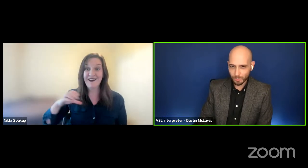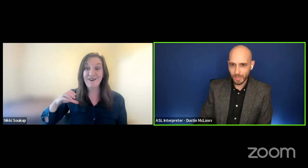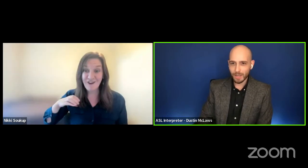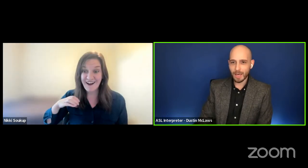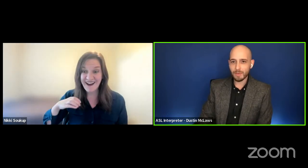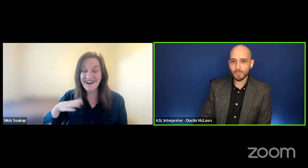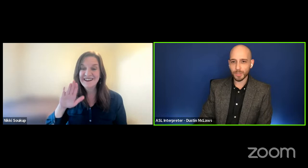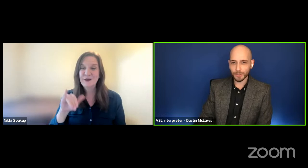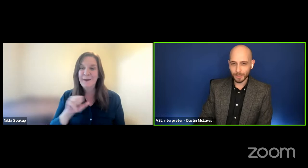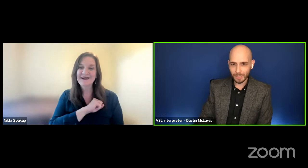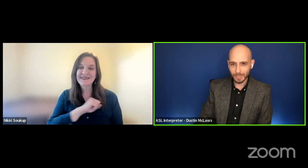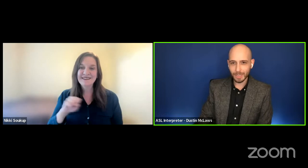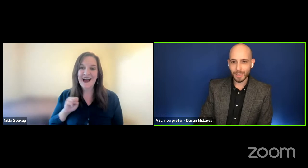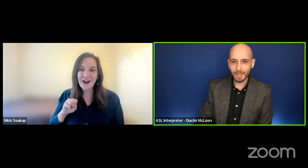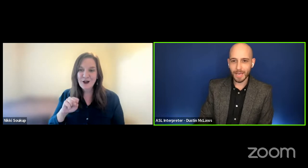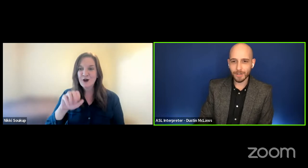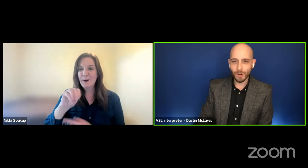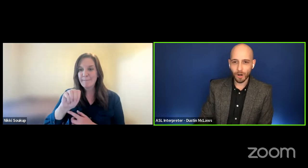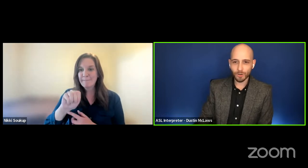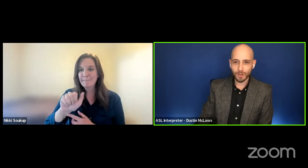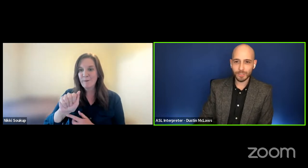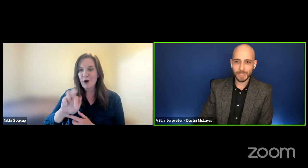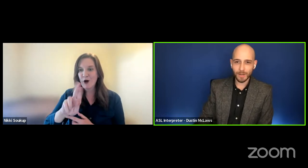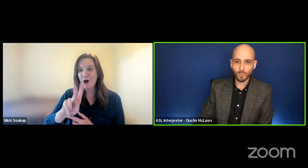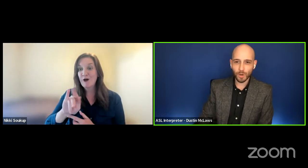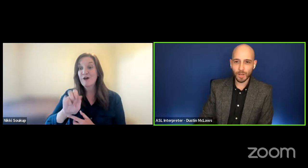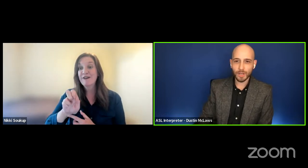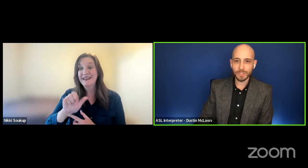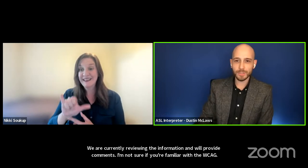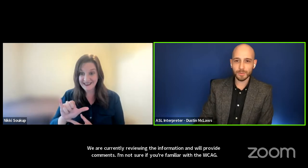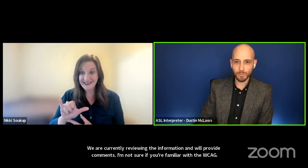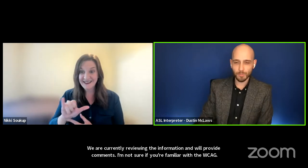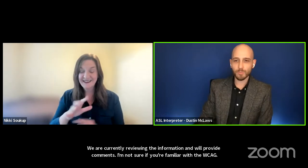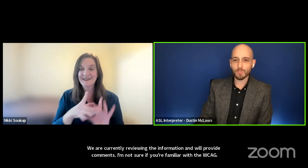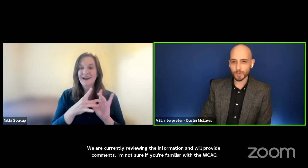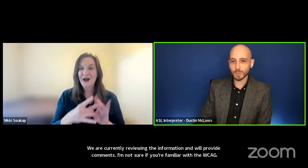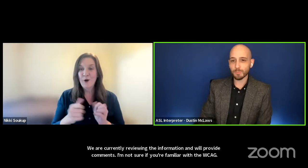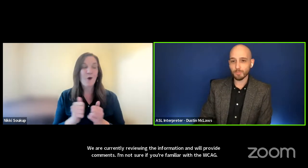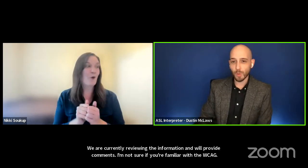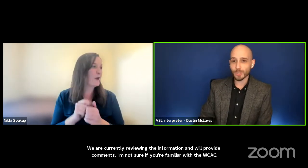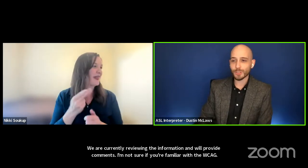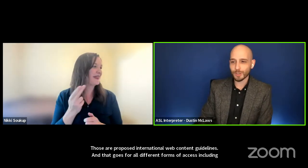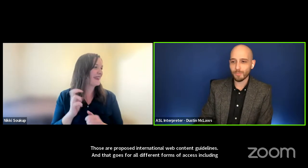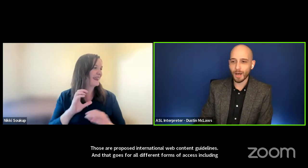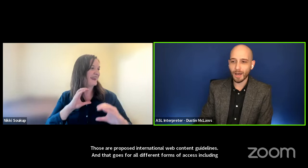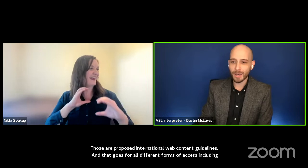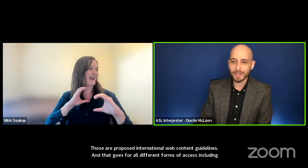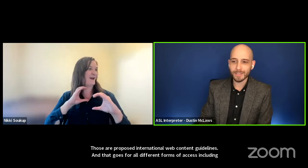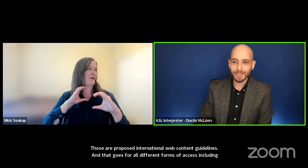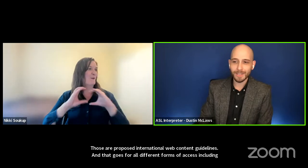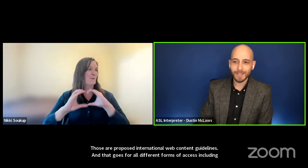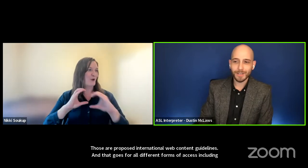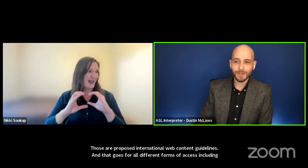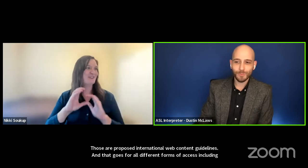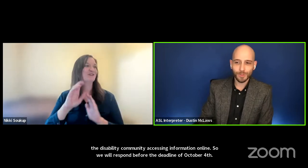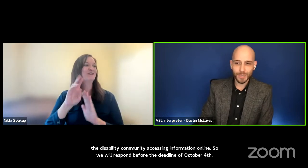There has been a bill in Congress that was sponsored